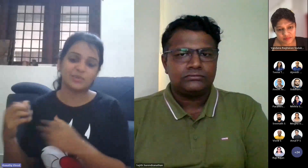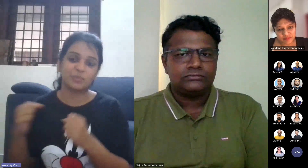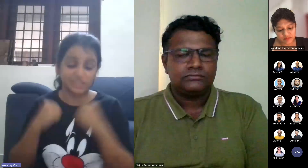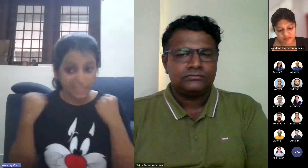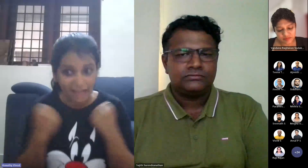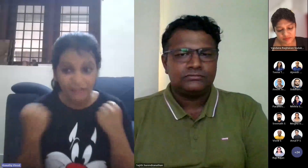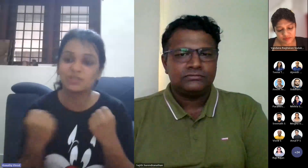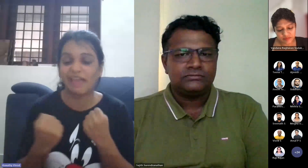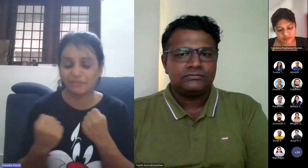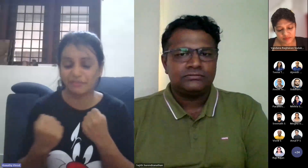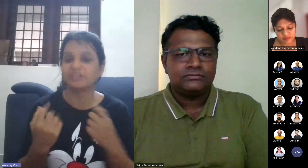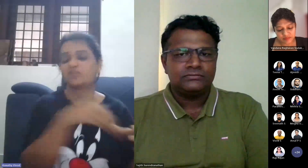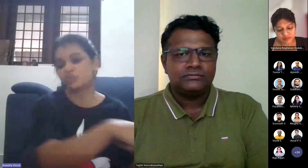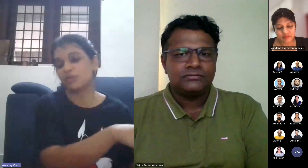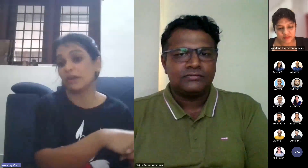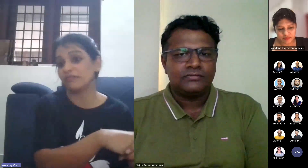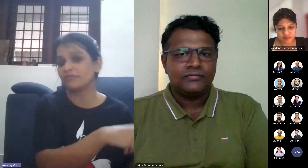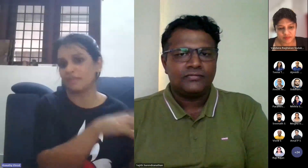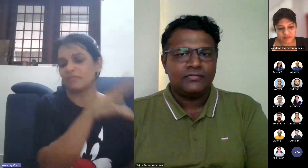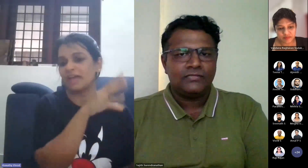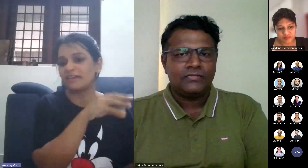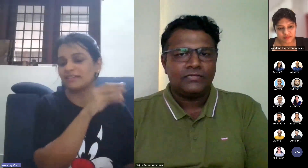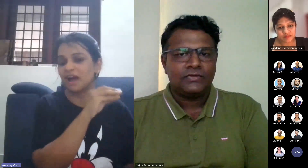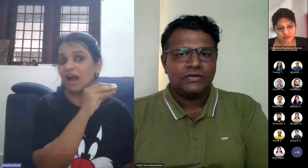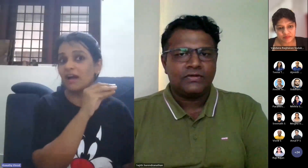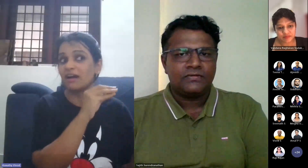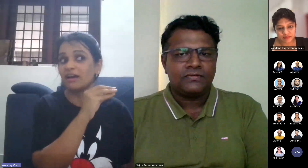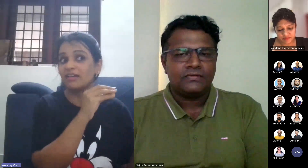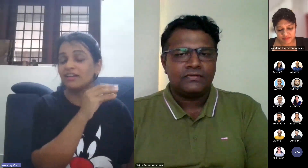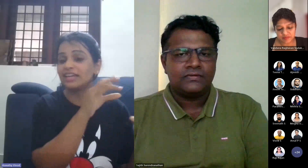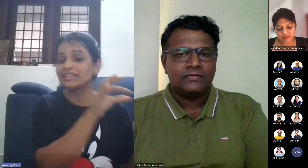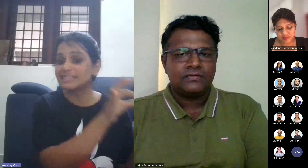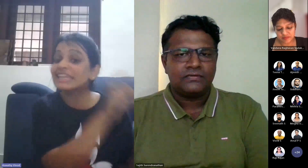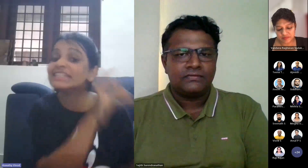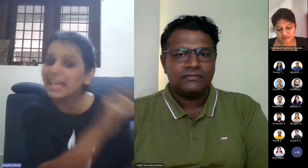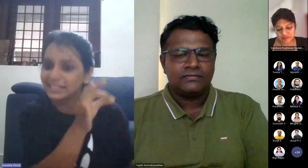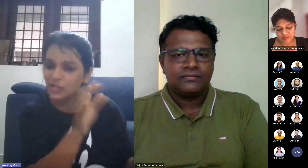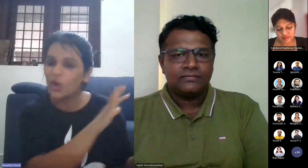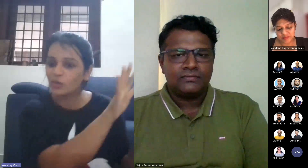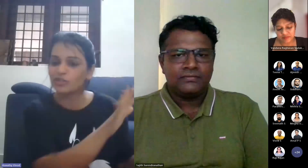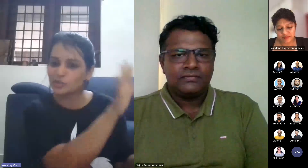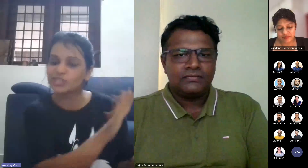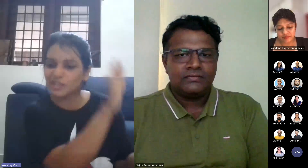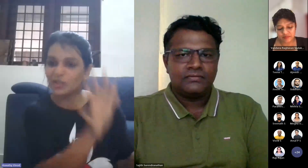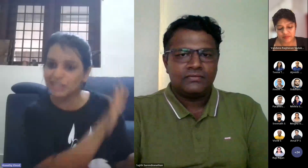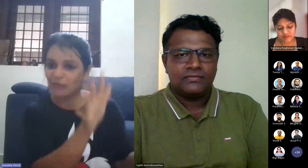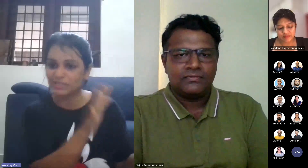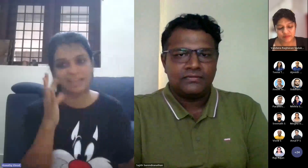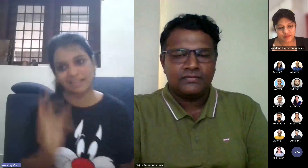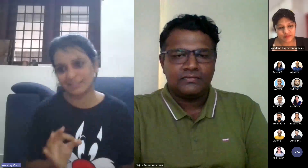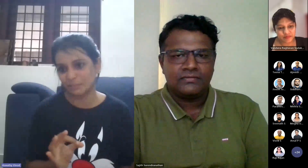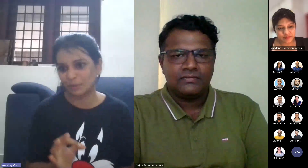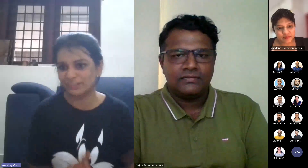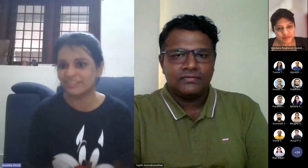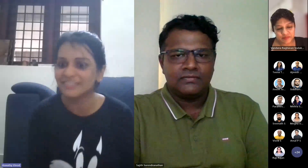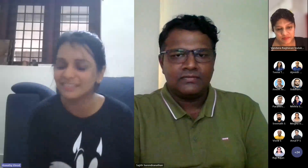that you put in that actual effort to be one of them, and it's the insight and not what you see on the